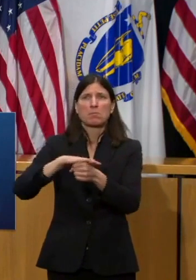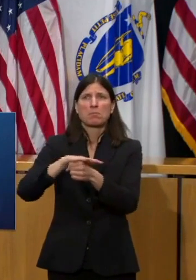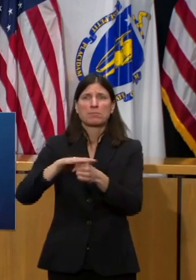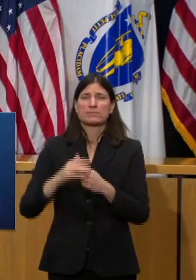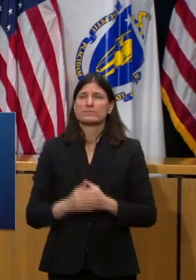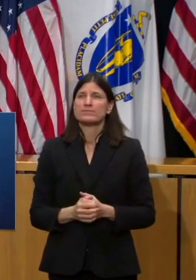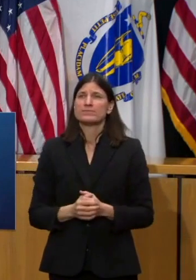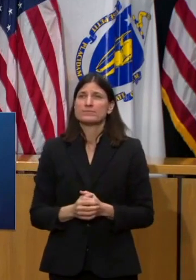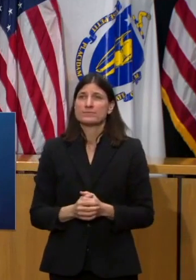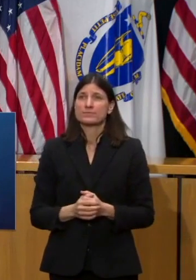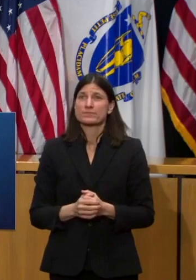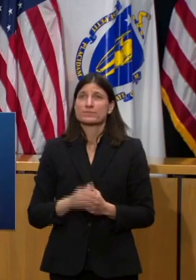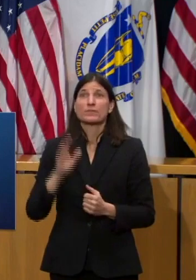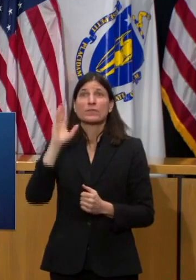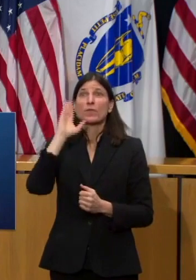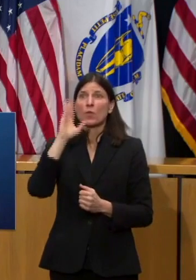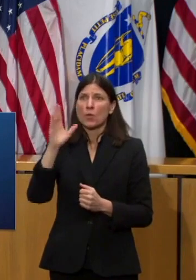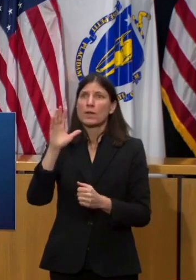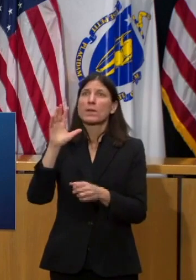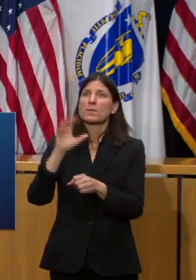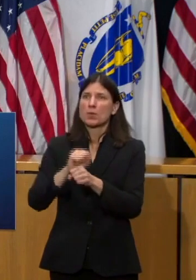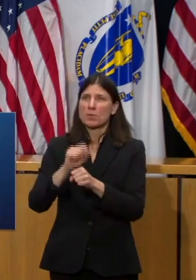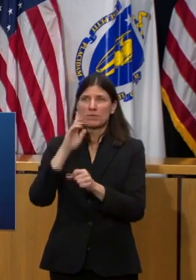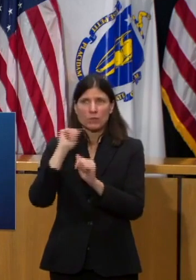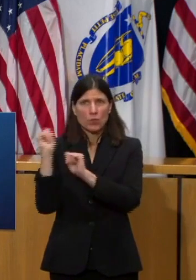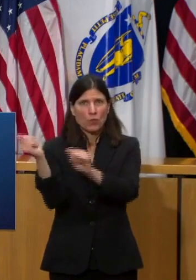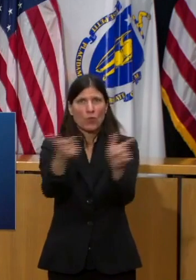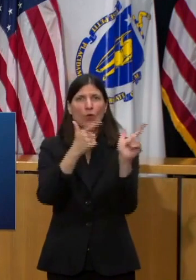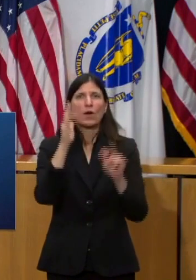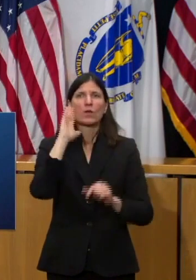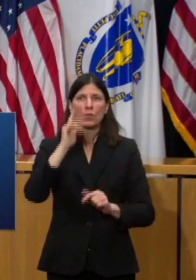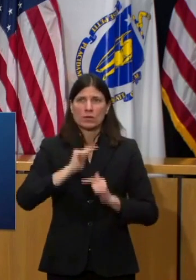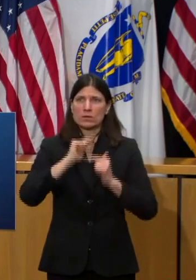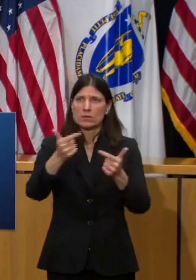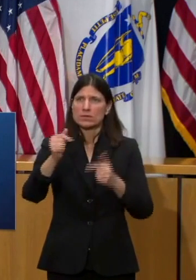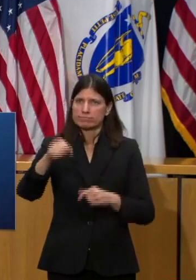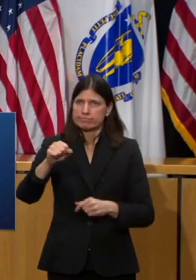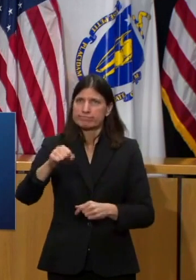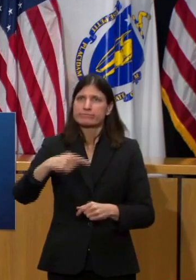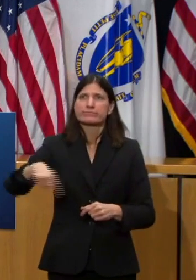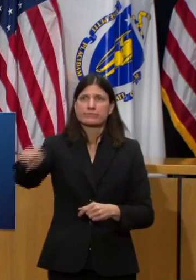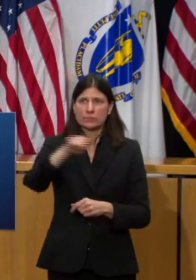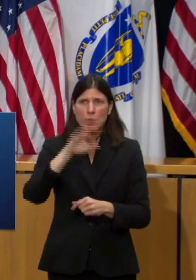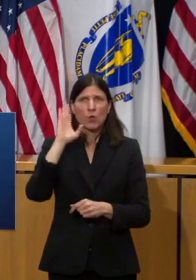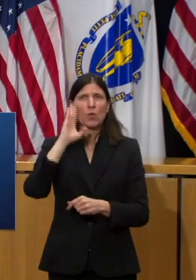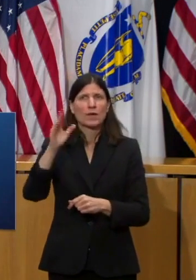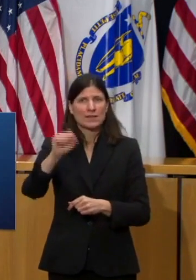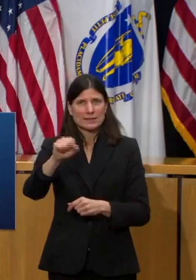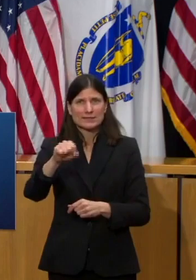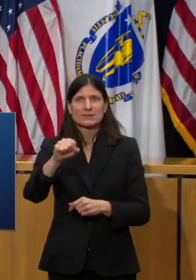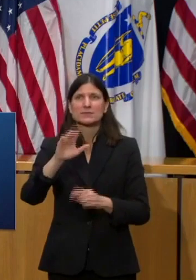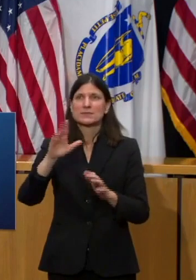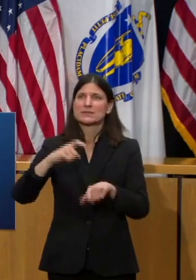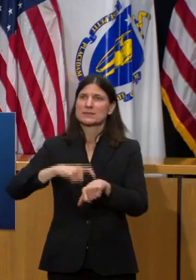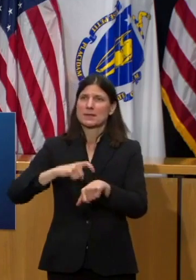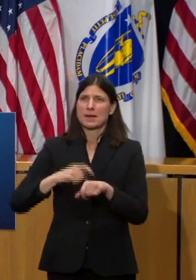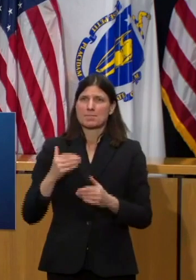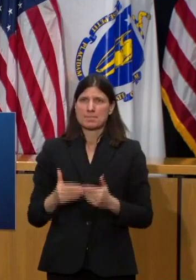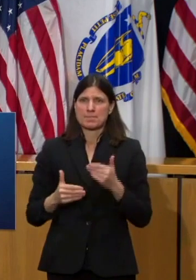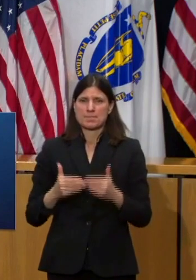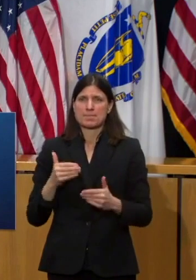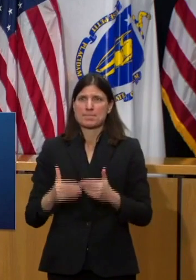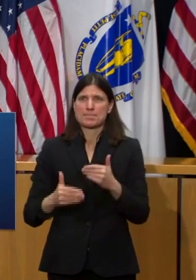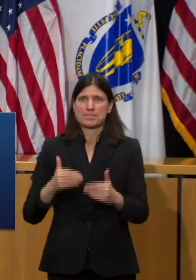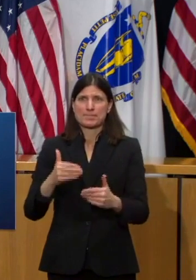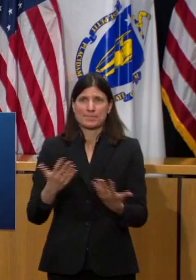get a vaccination. And we just need to make sure that we work through the supply we get as quickly, safely, and